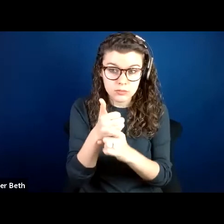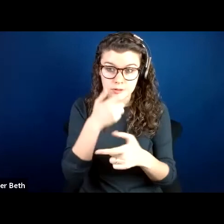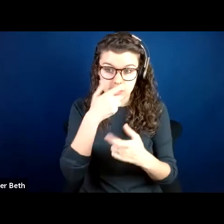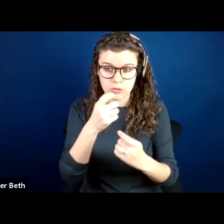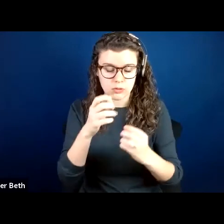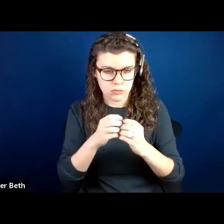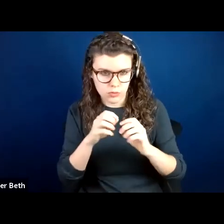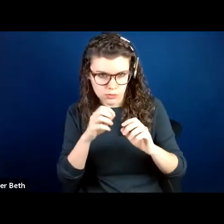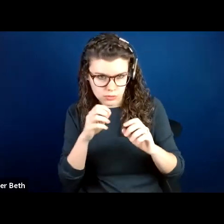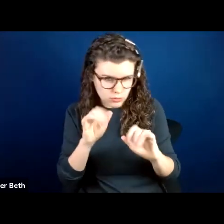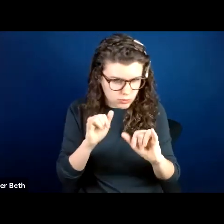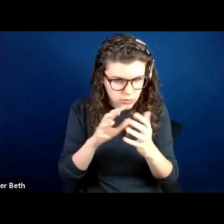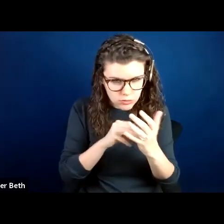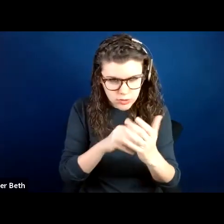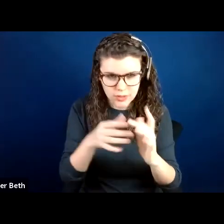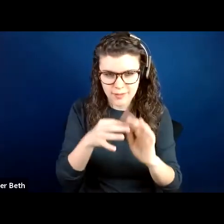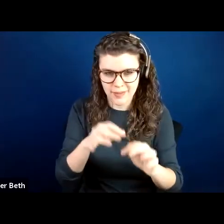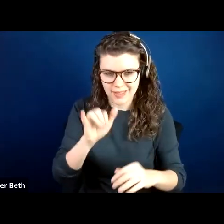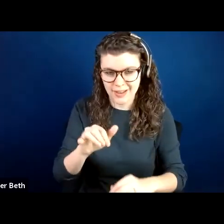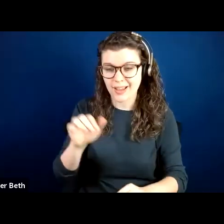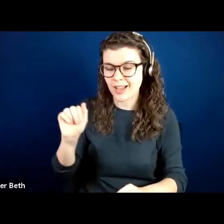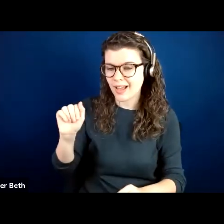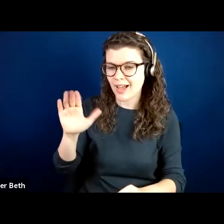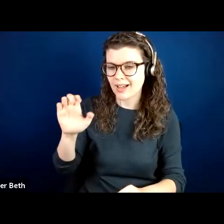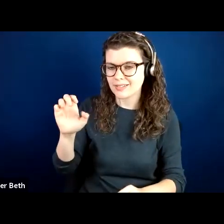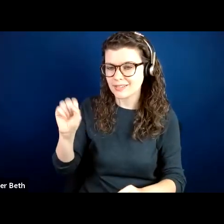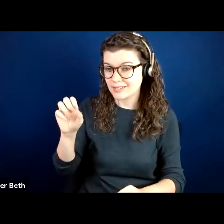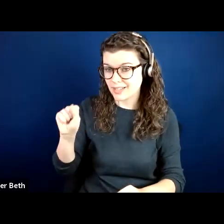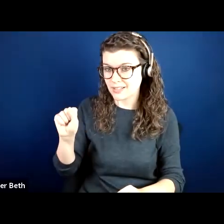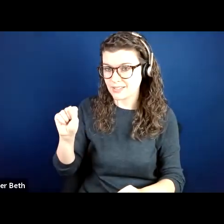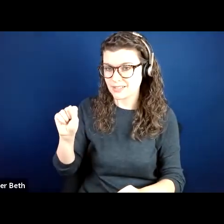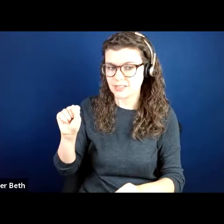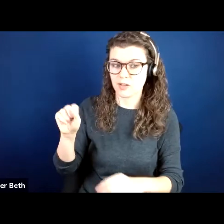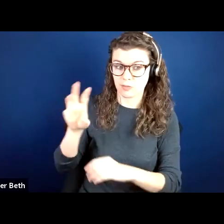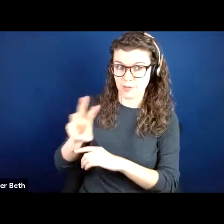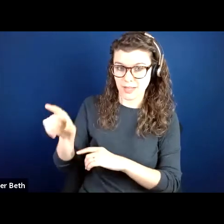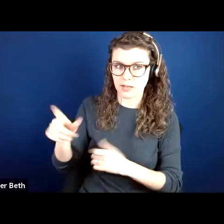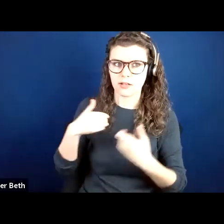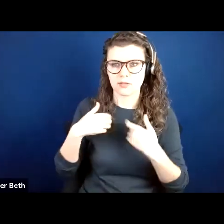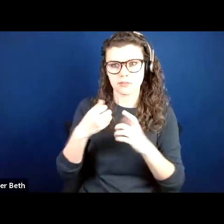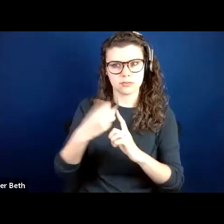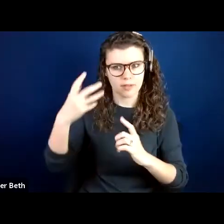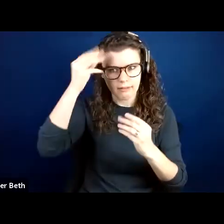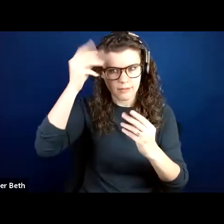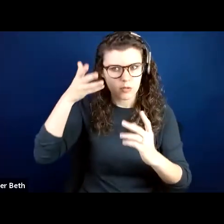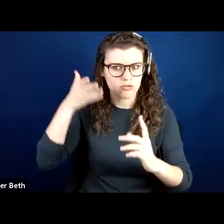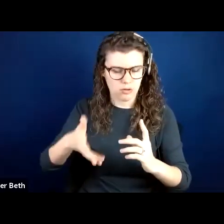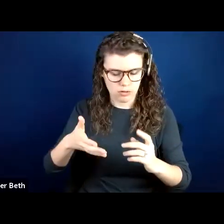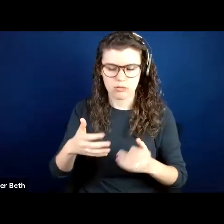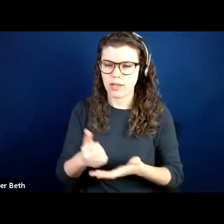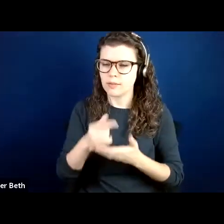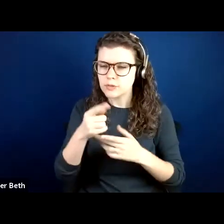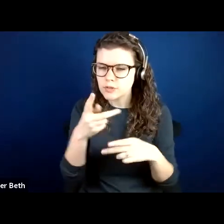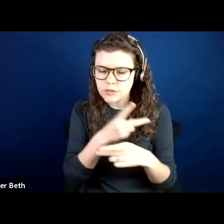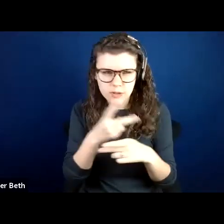finding that, the Access Board website has a ton of great information about that and helps you navigate when the